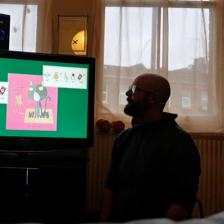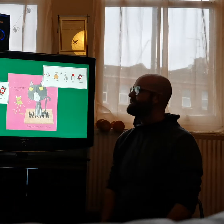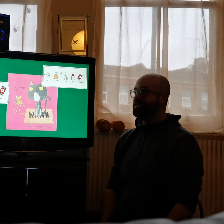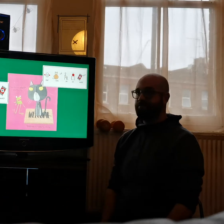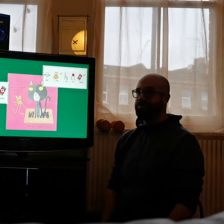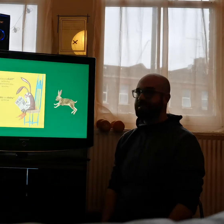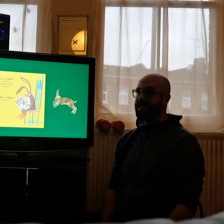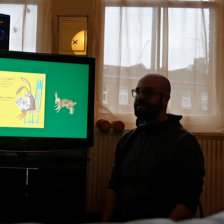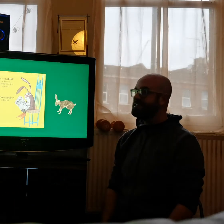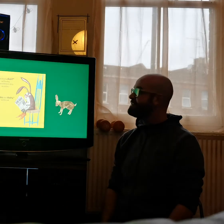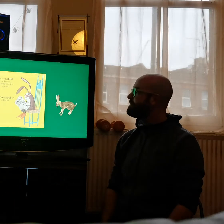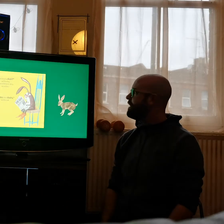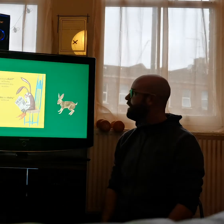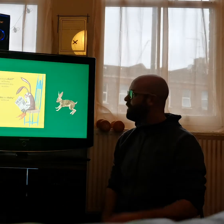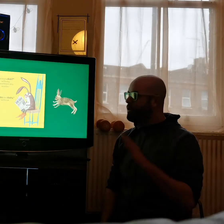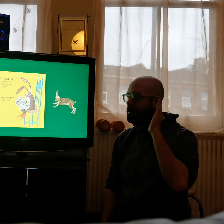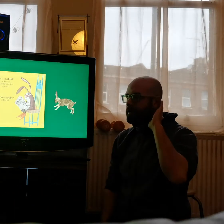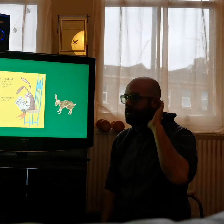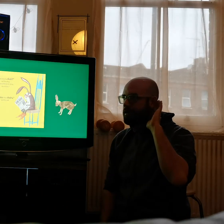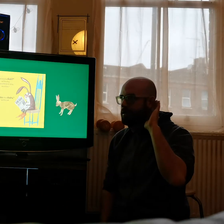Let's see what's next.